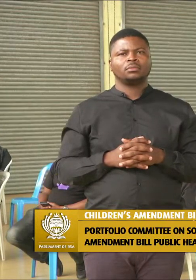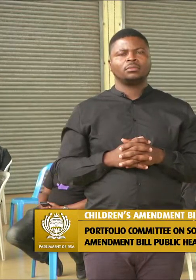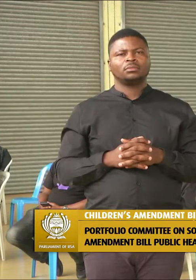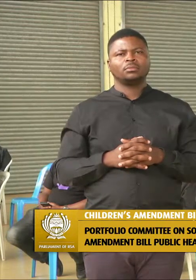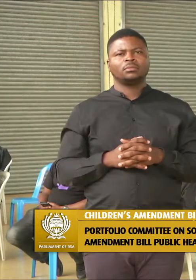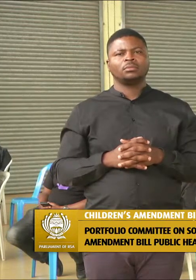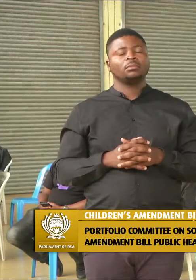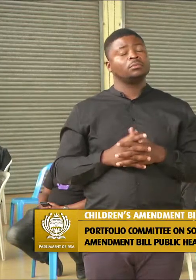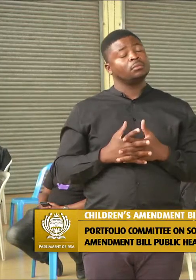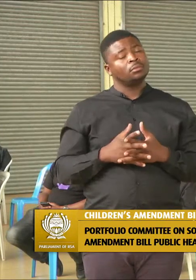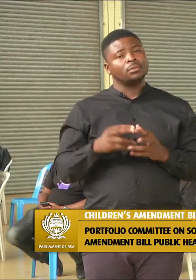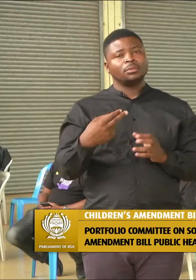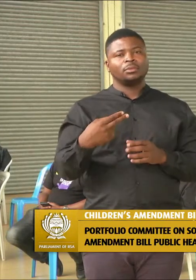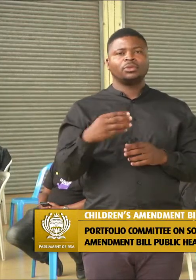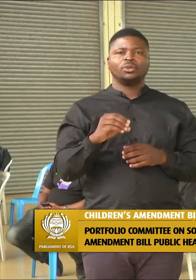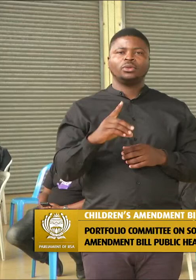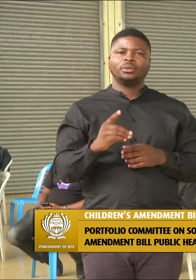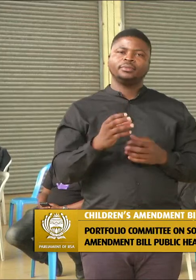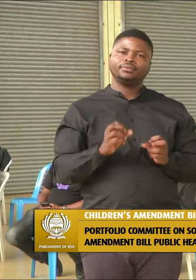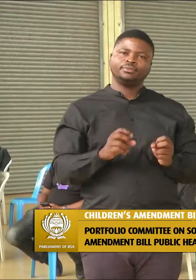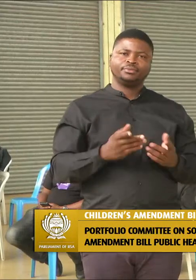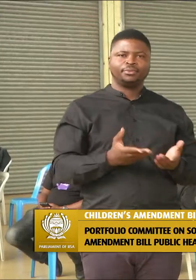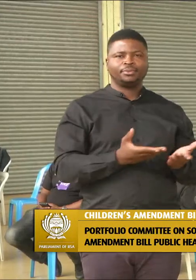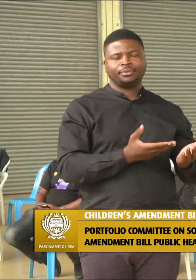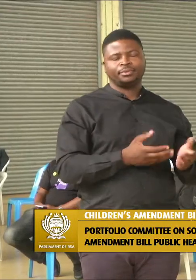HOD. Over to you, HOD.